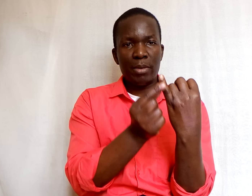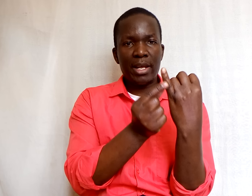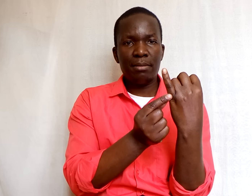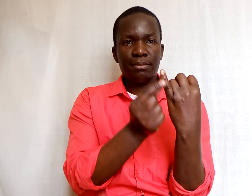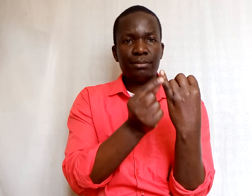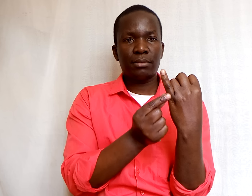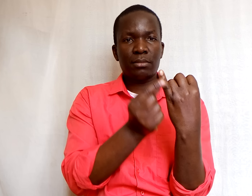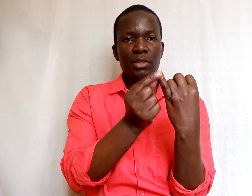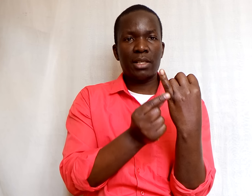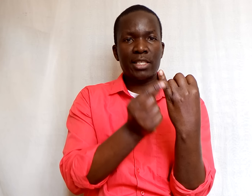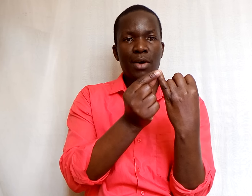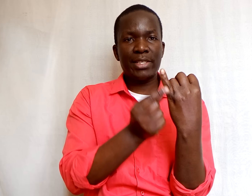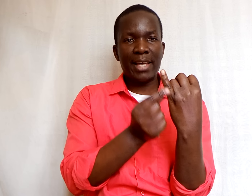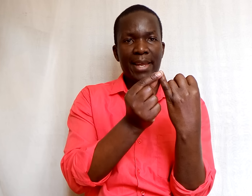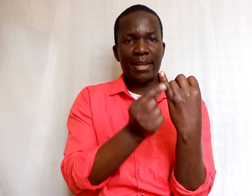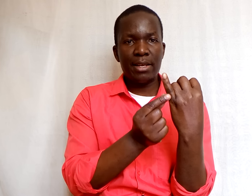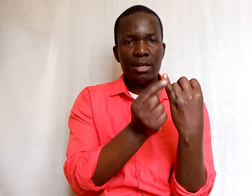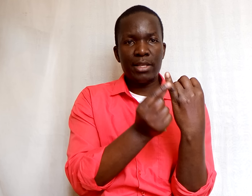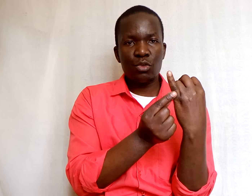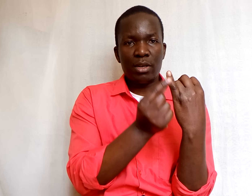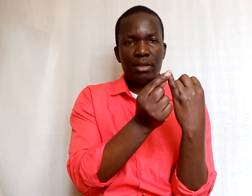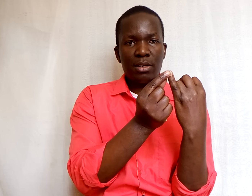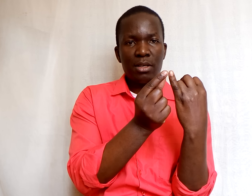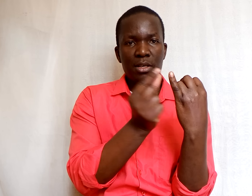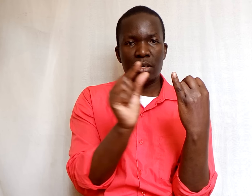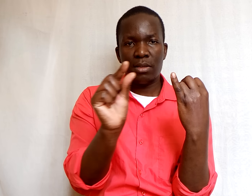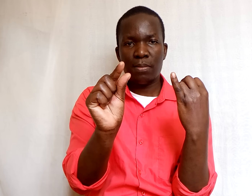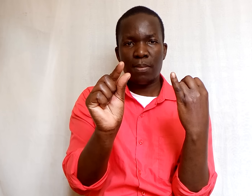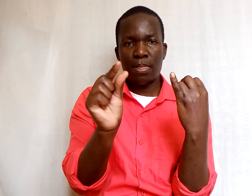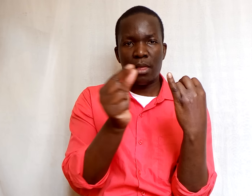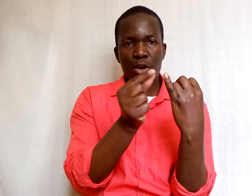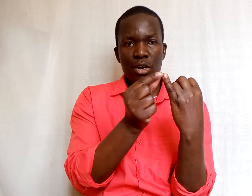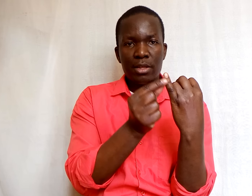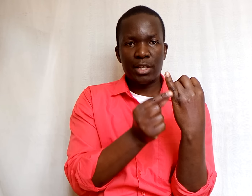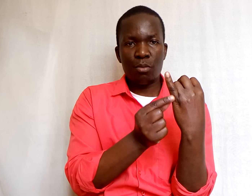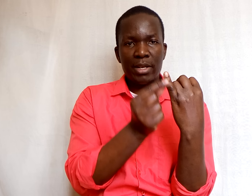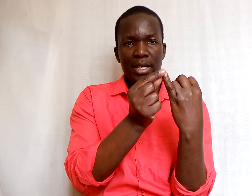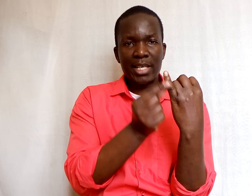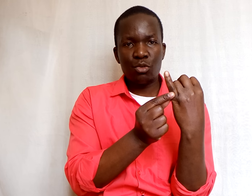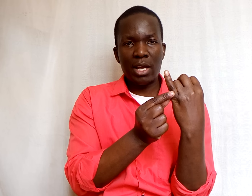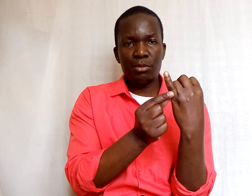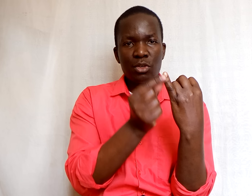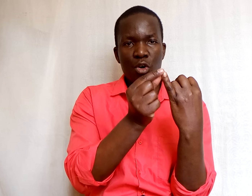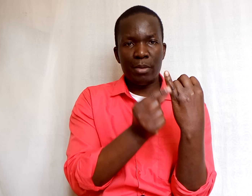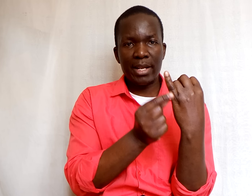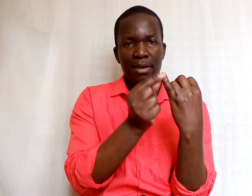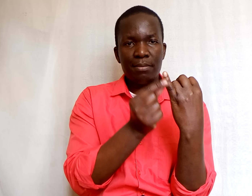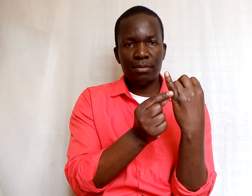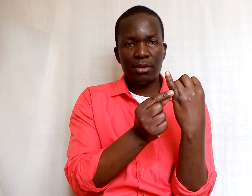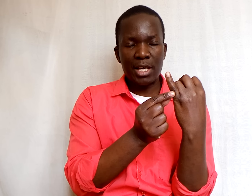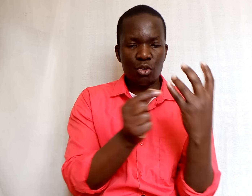omena. That's how it's signed. This one. That's omena. Just 2 times omena. That's